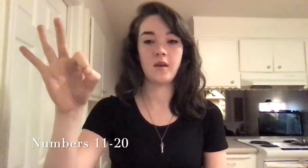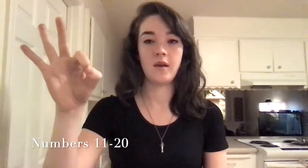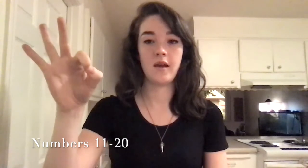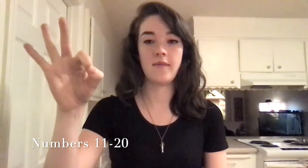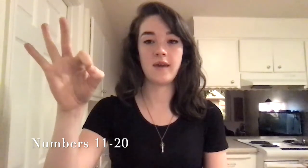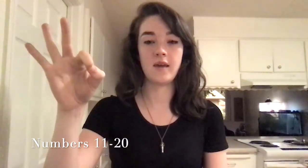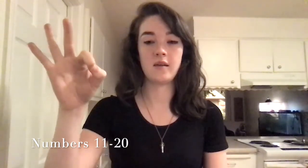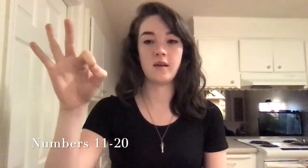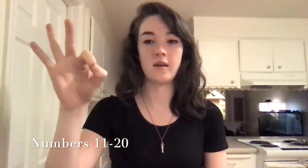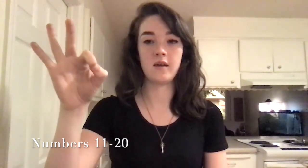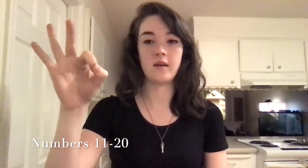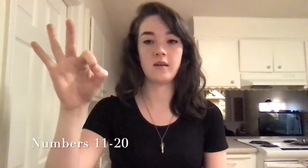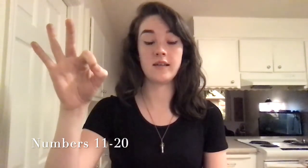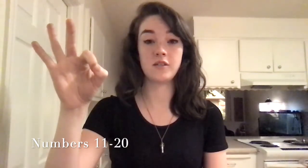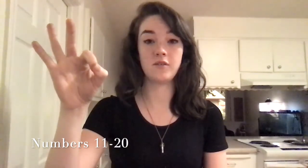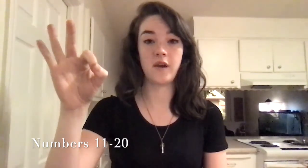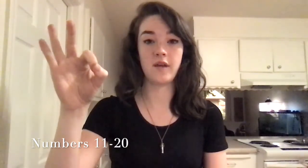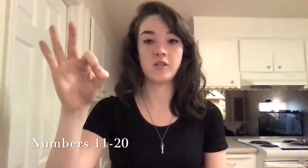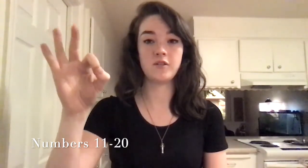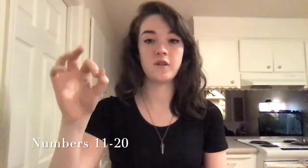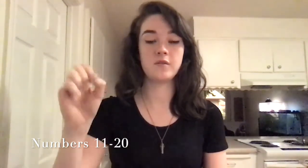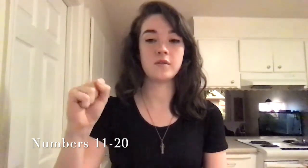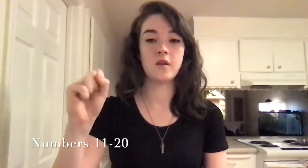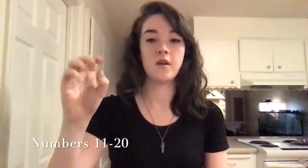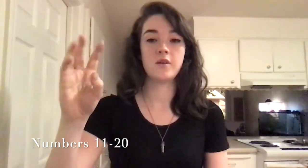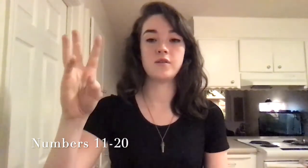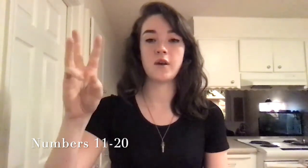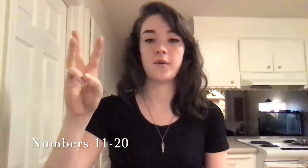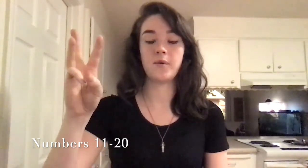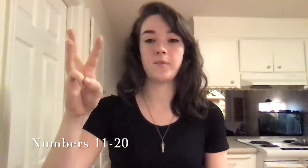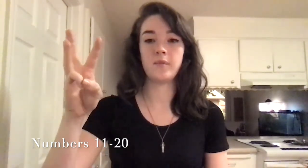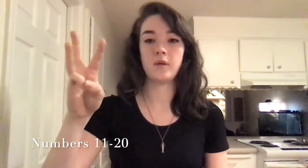and then let's do the variation of those. So you could do